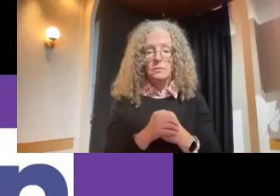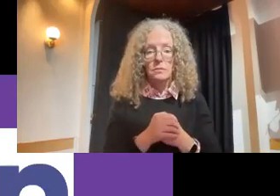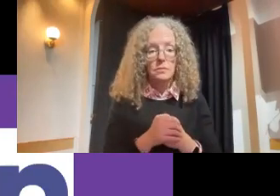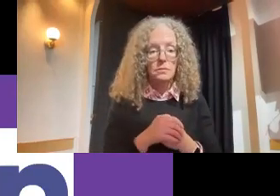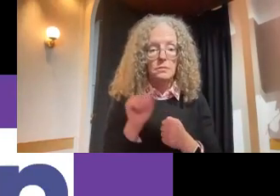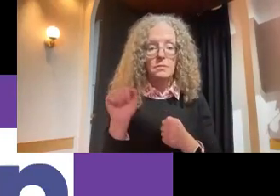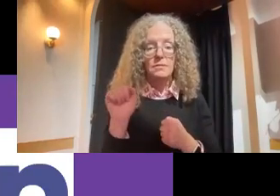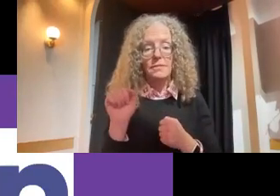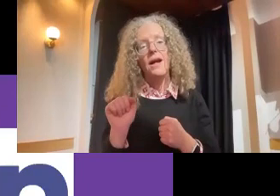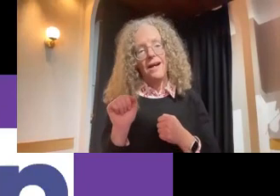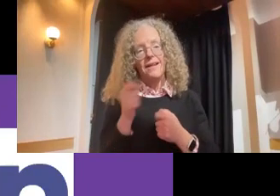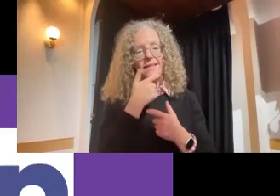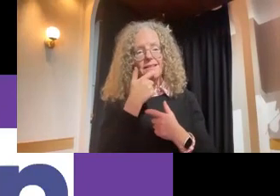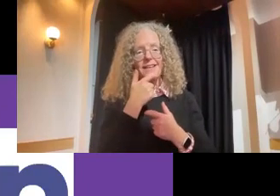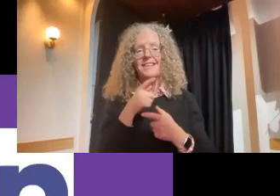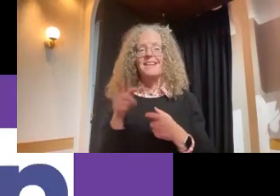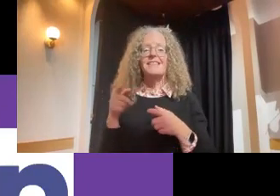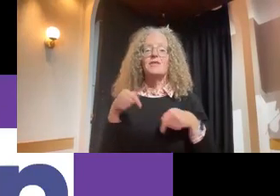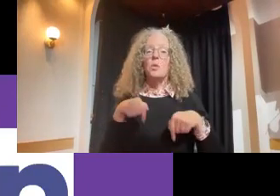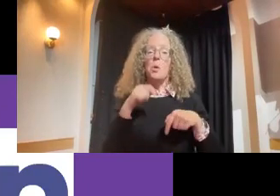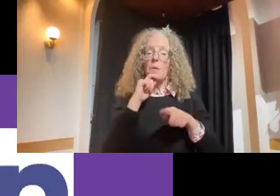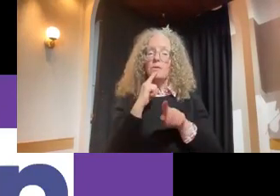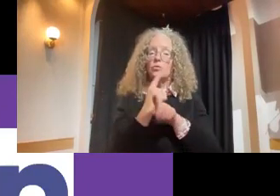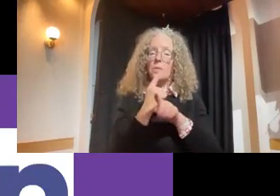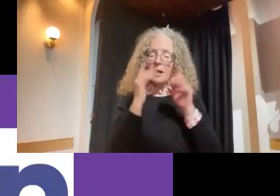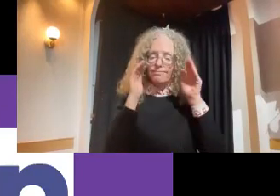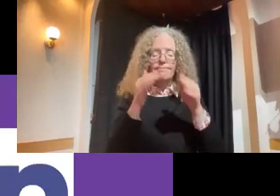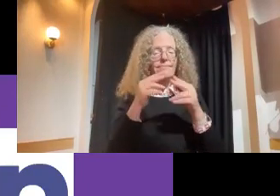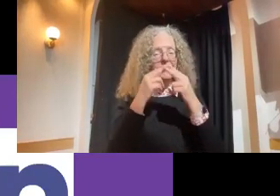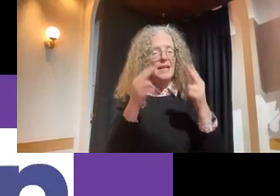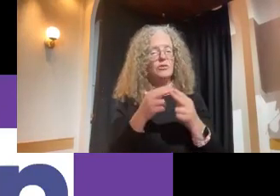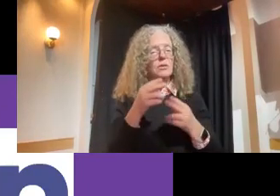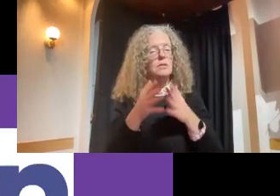Blackwood Bar, and it will be from 6 p.m. to 8 p.m.